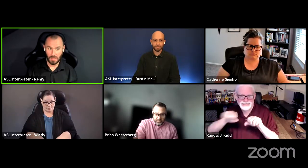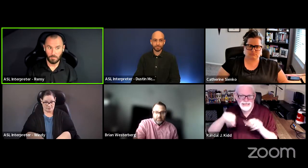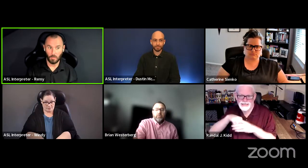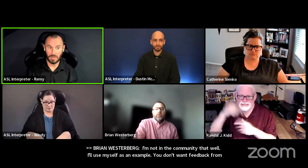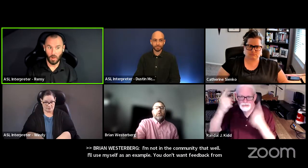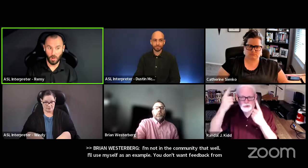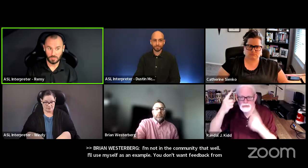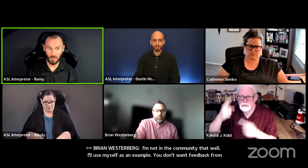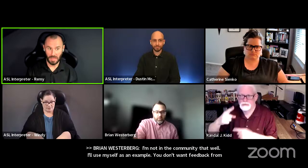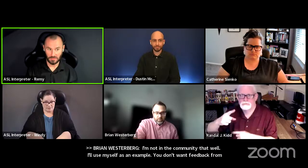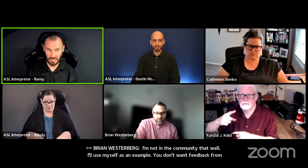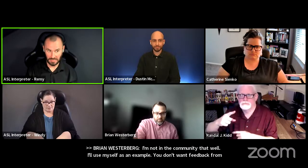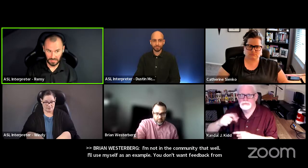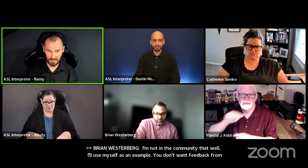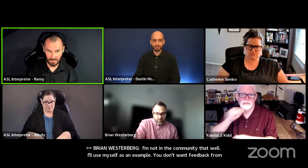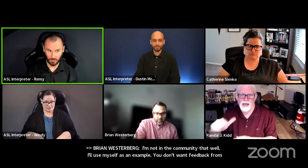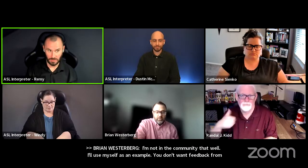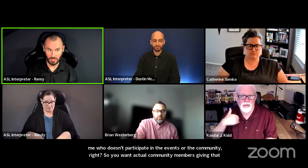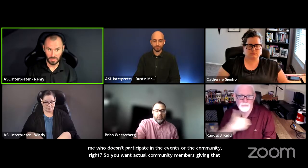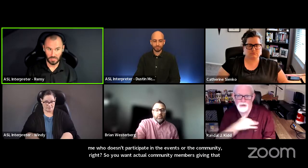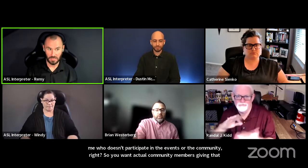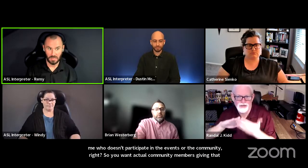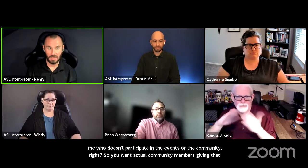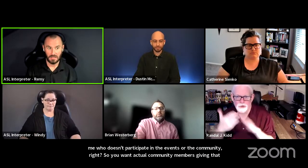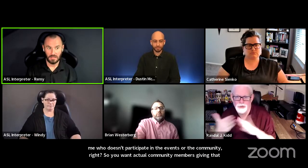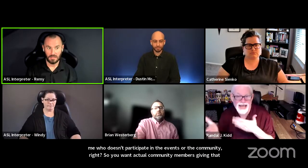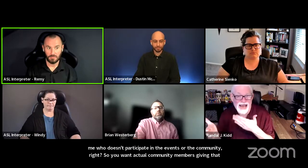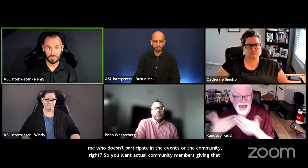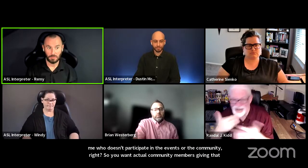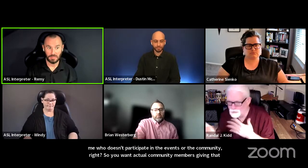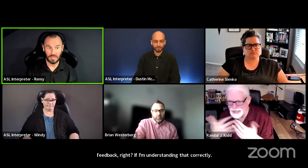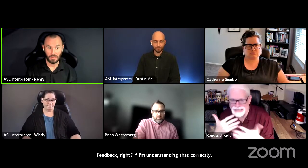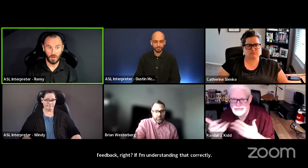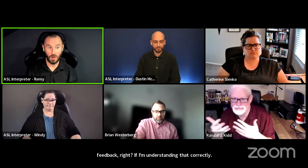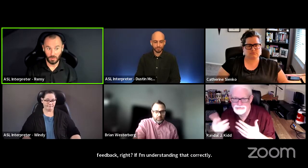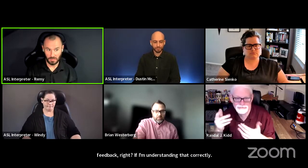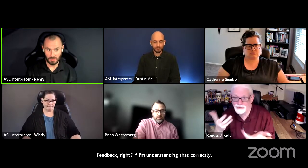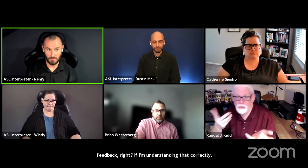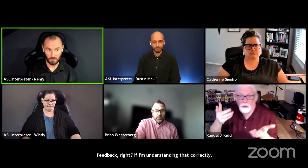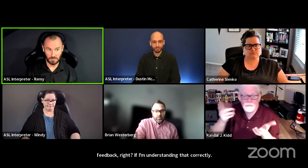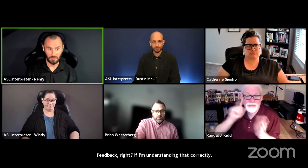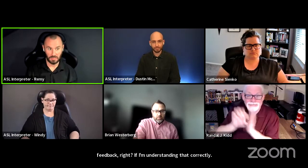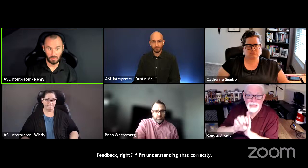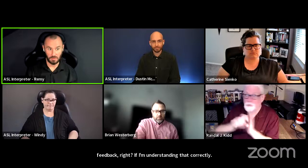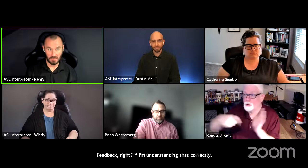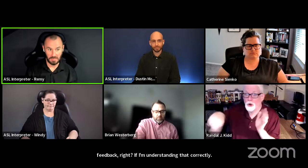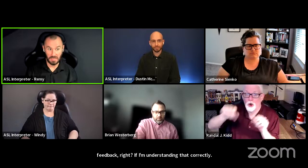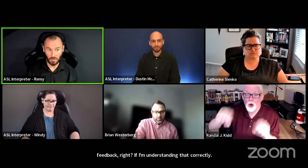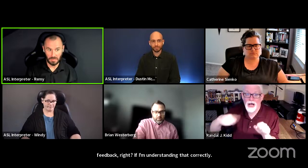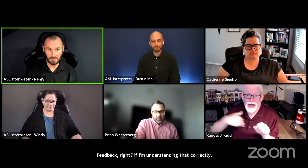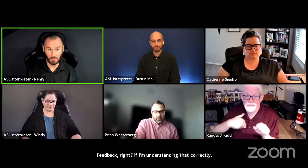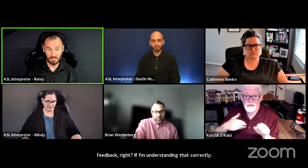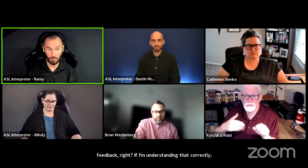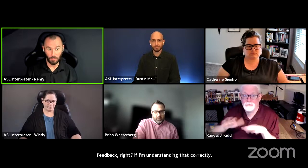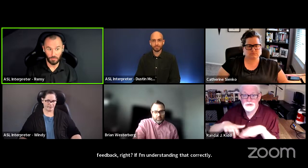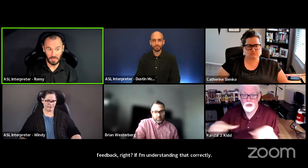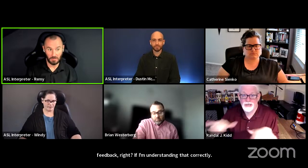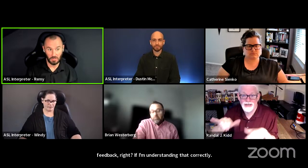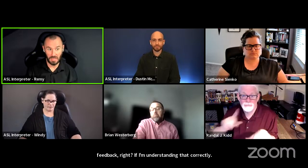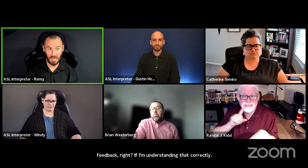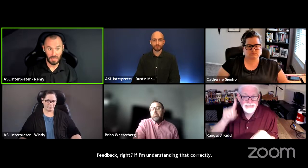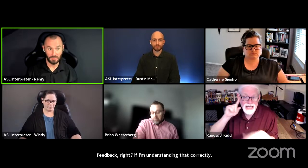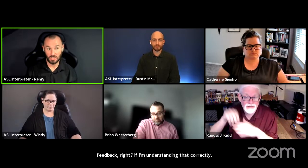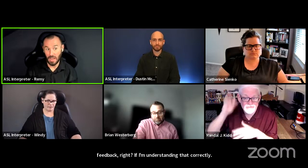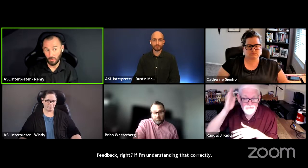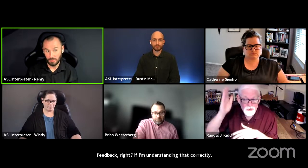Yes, but we also have to take into consideration people that aren't members of the community anyways. For example,